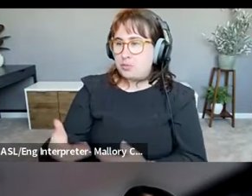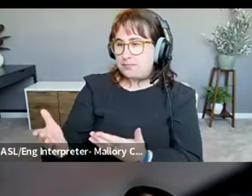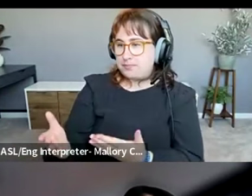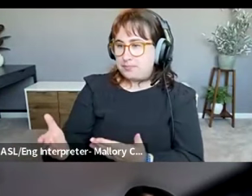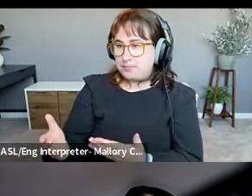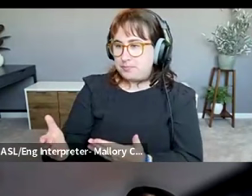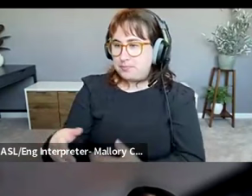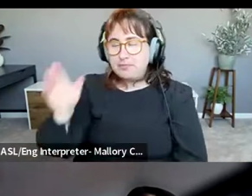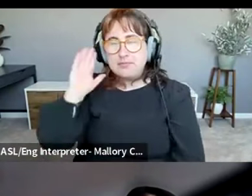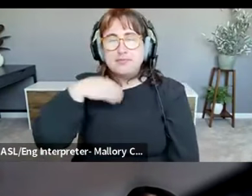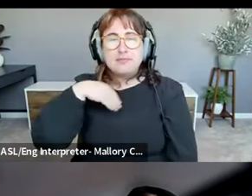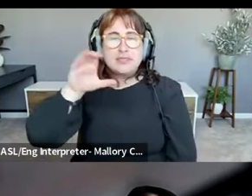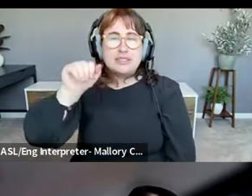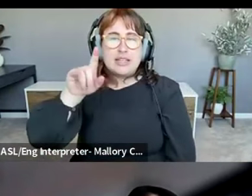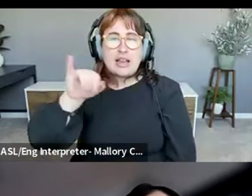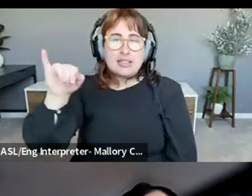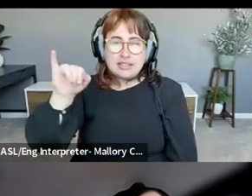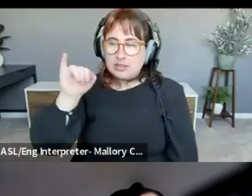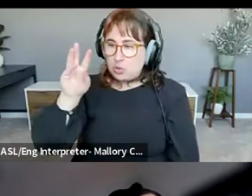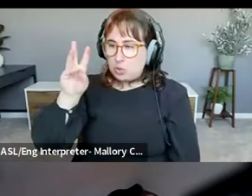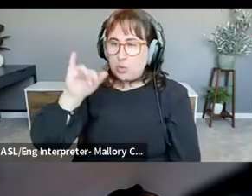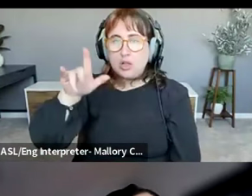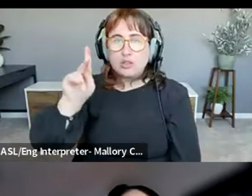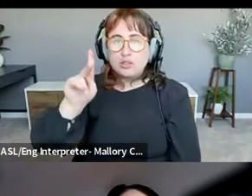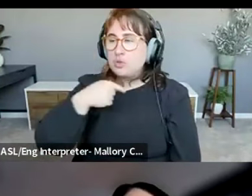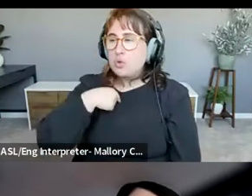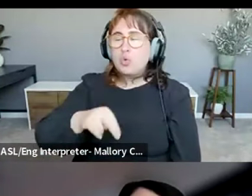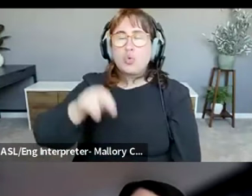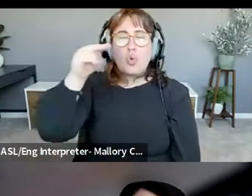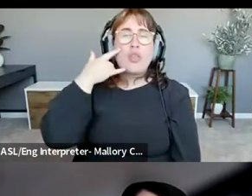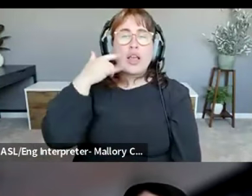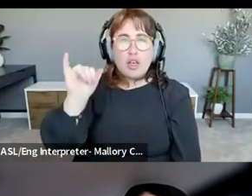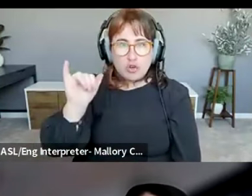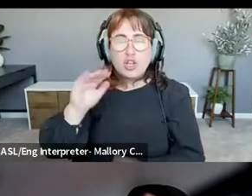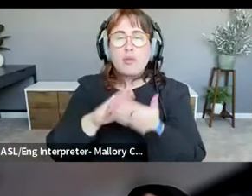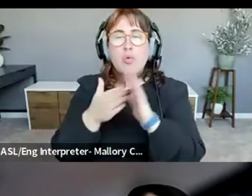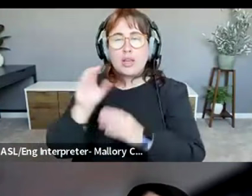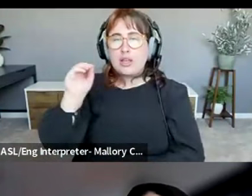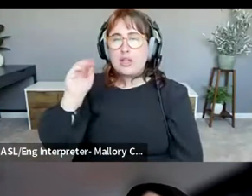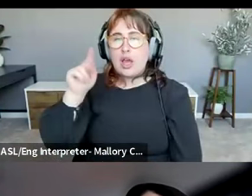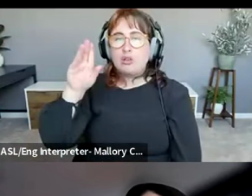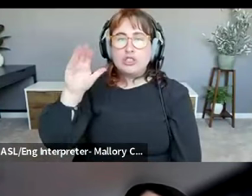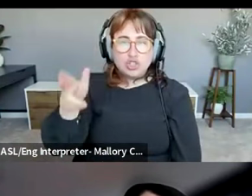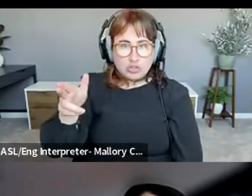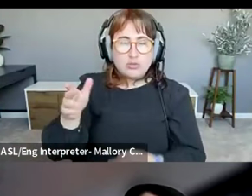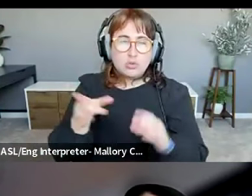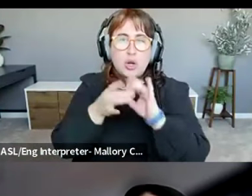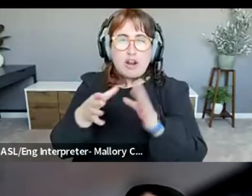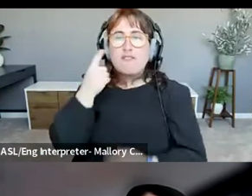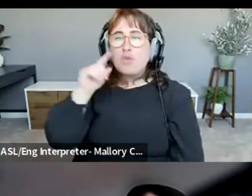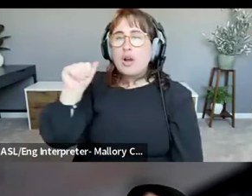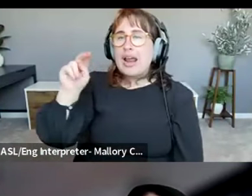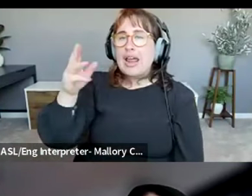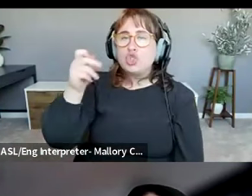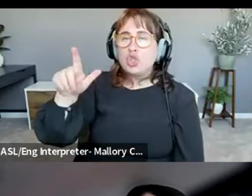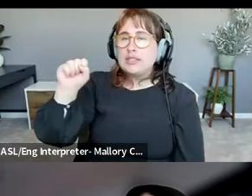Hi, good morning, everyone. I'm Kaylee Wilk. I'm the Northern California Community Outreach Coordinator for Angel